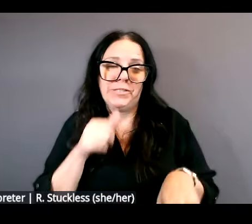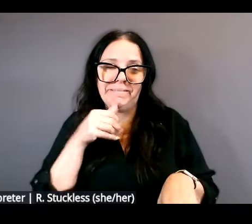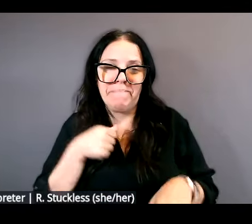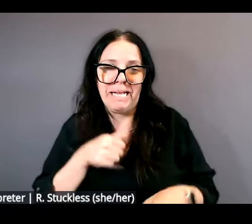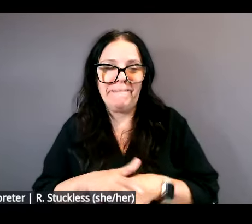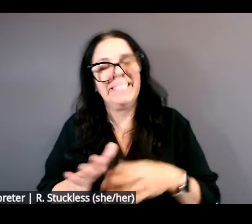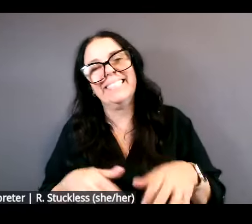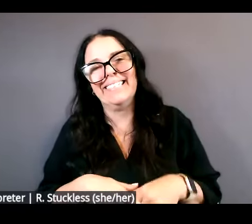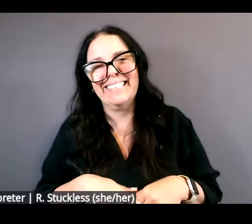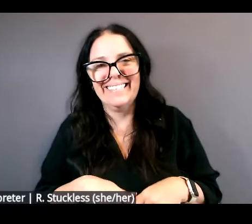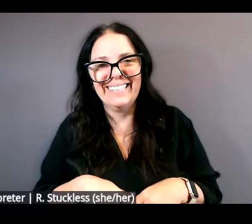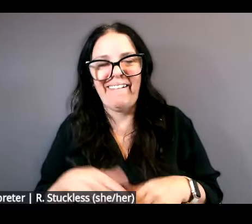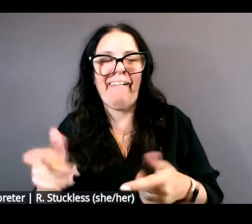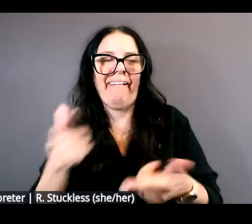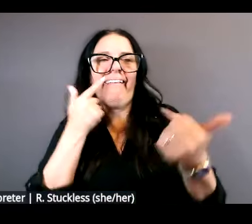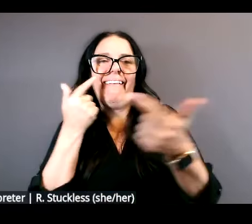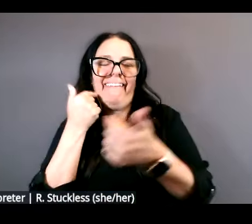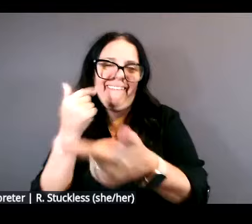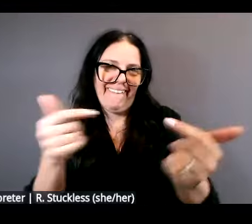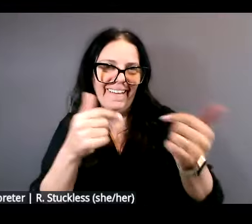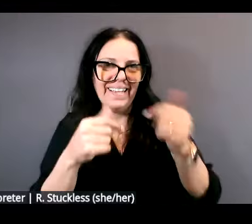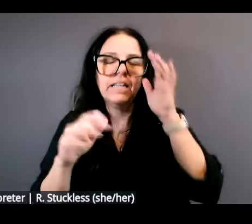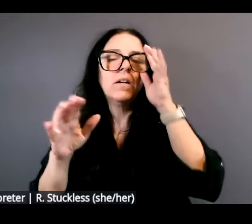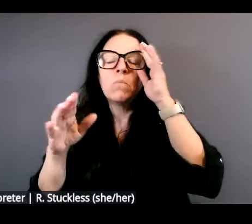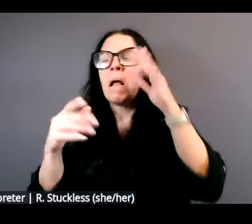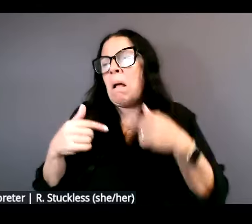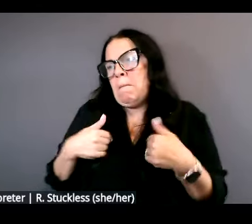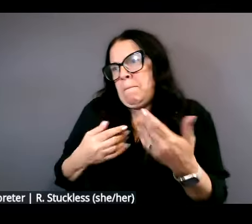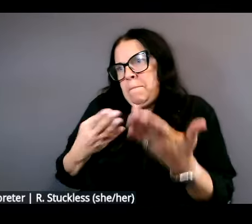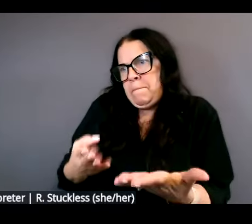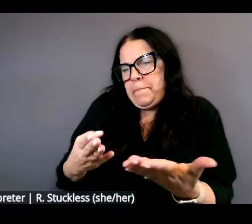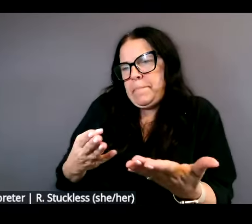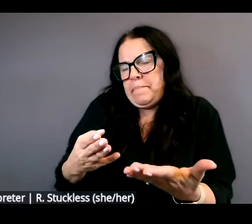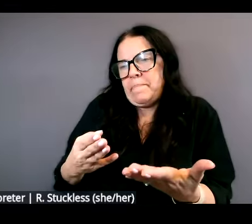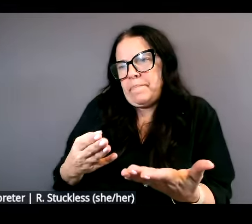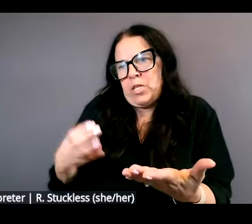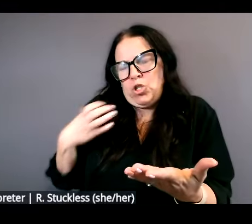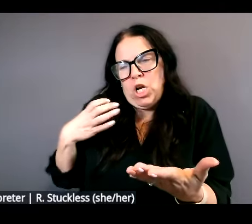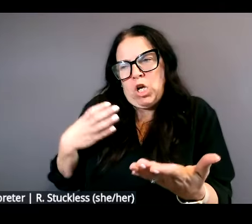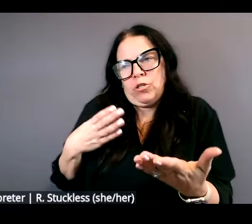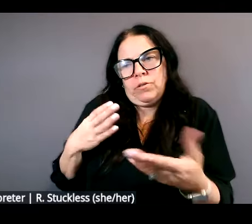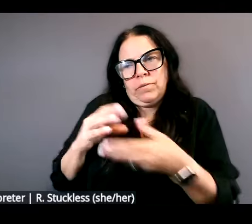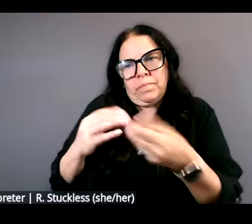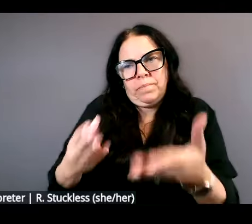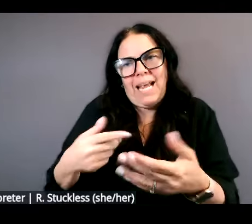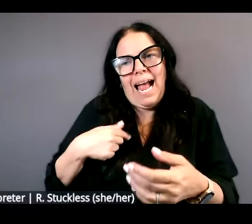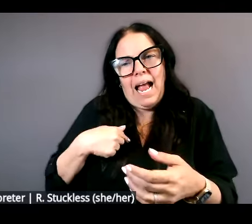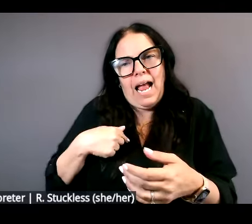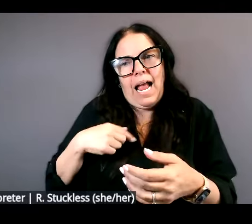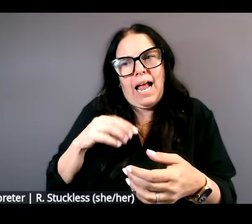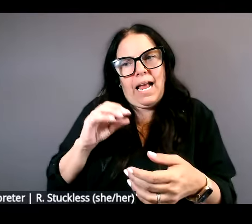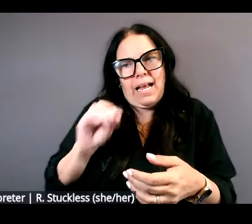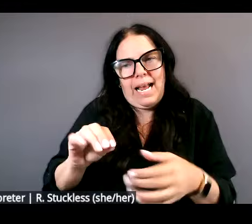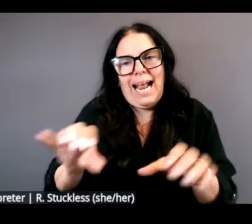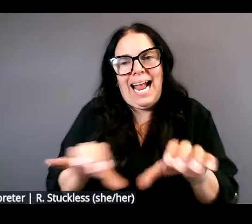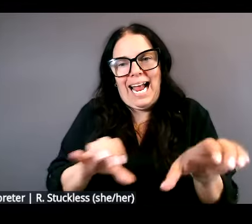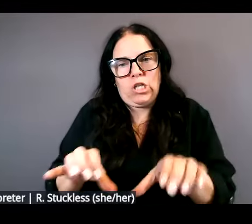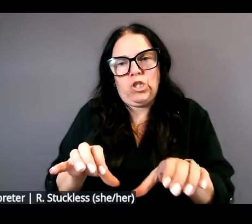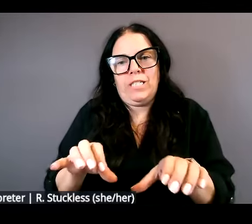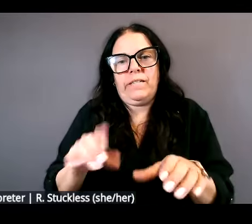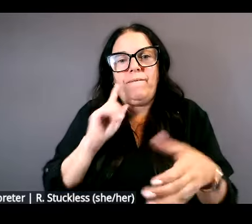we could as kind of an action step on item 4 here is we're not putting it aside, but